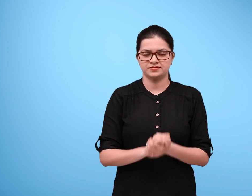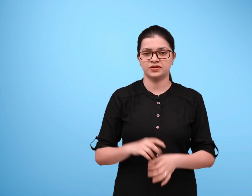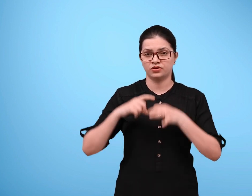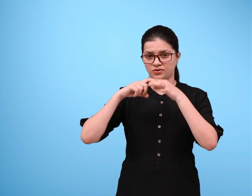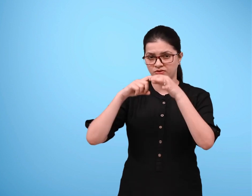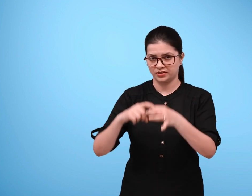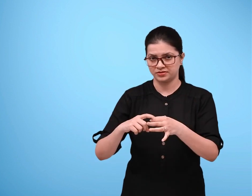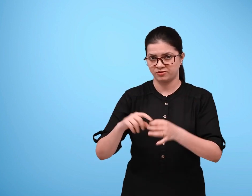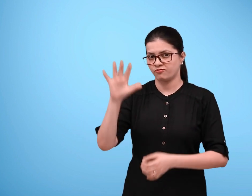5.